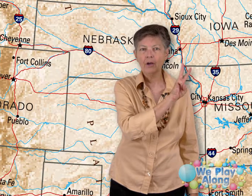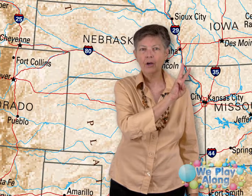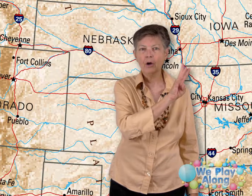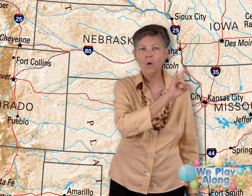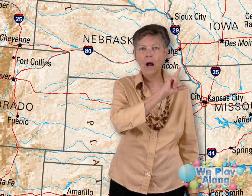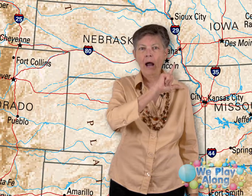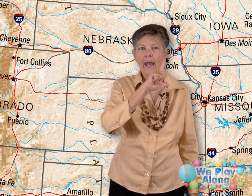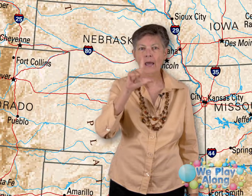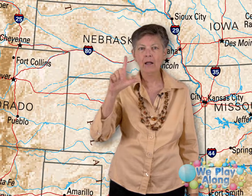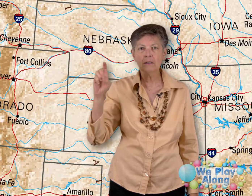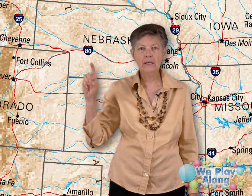going to go ILD.